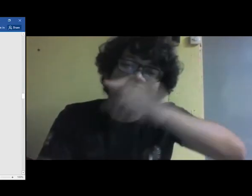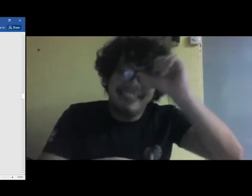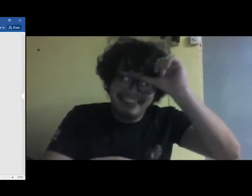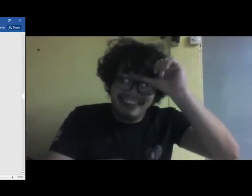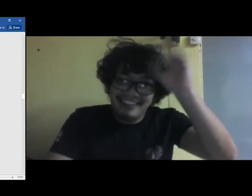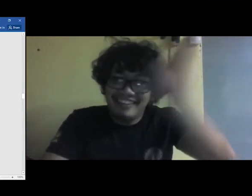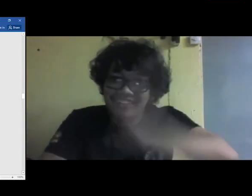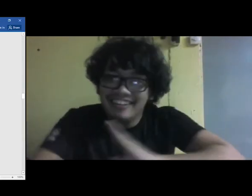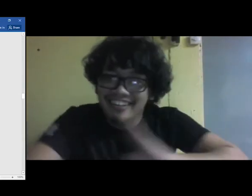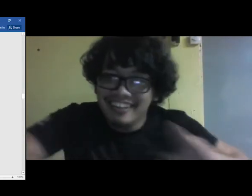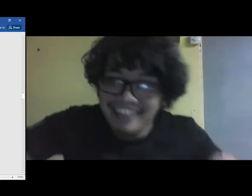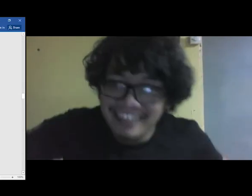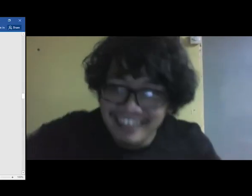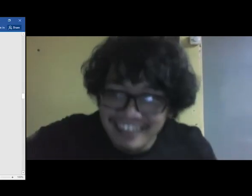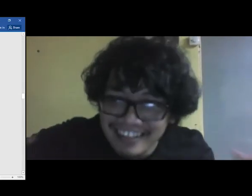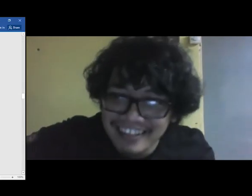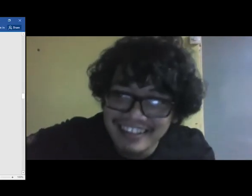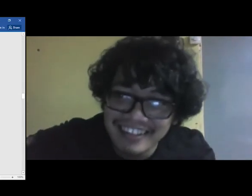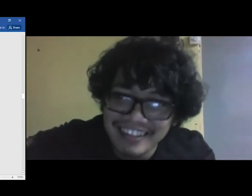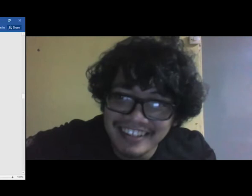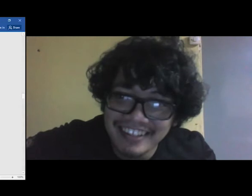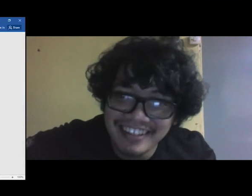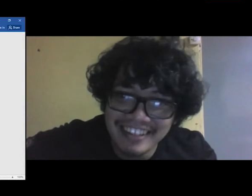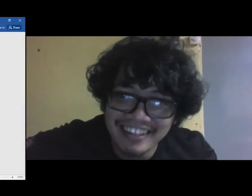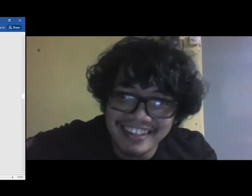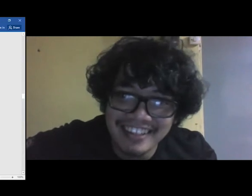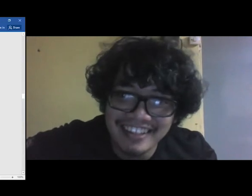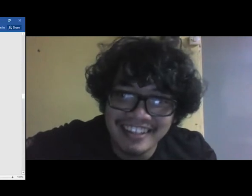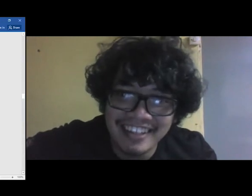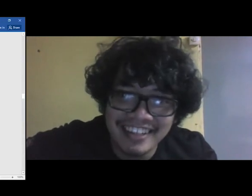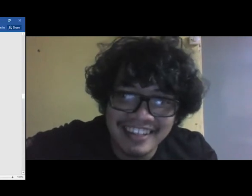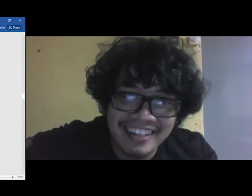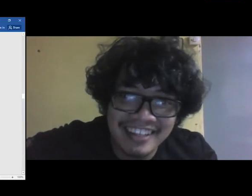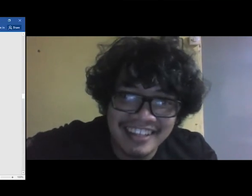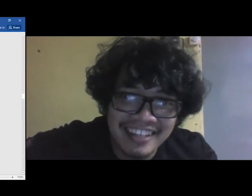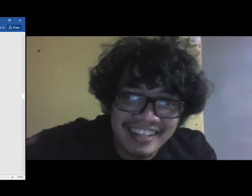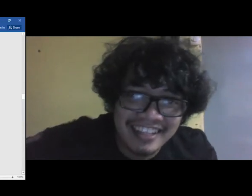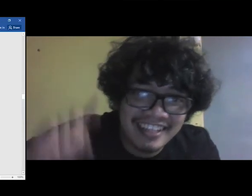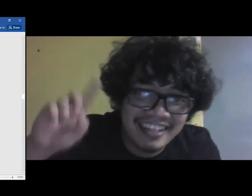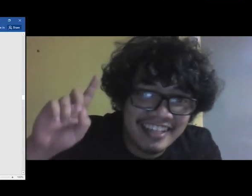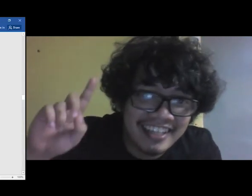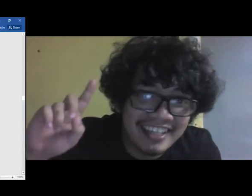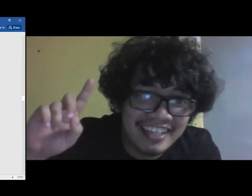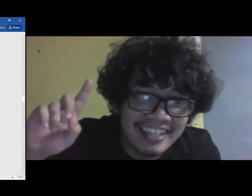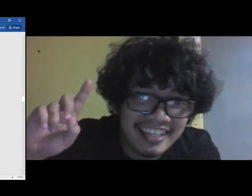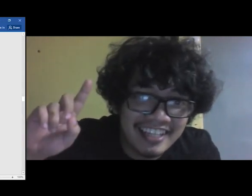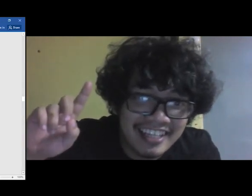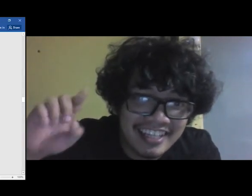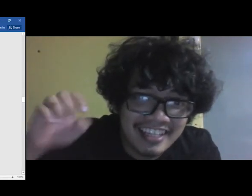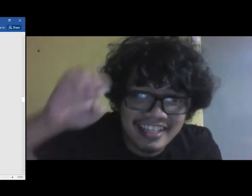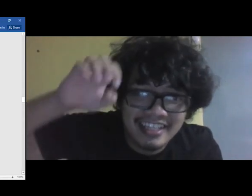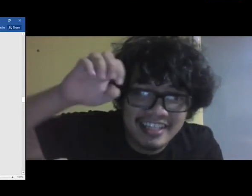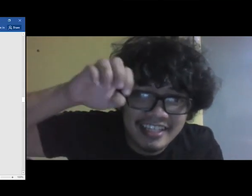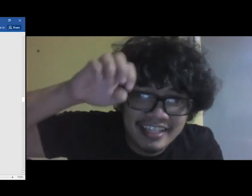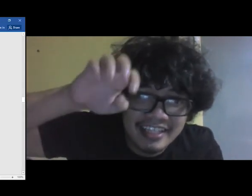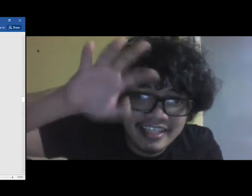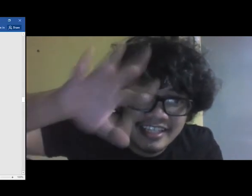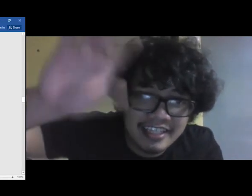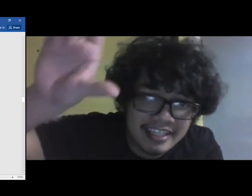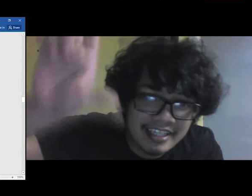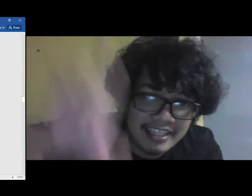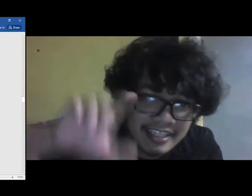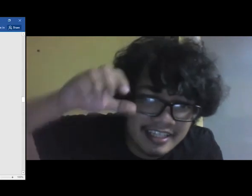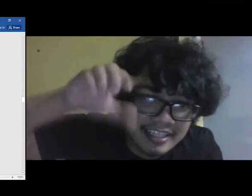So this colors how many? And then the Sorry, answer we'll switch the spotlight to